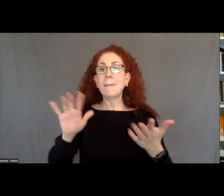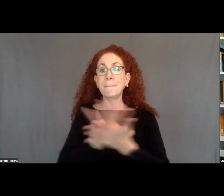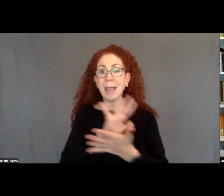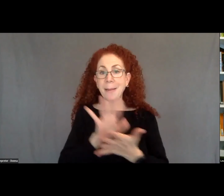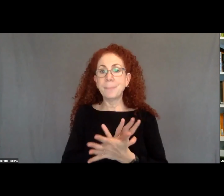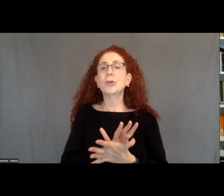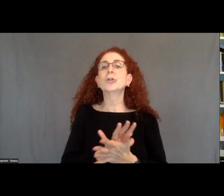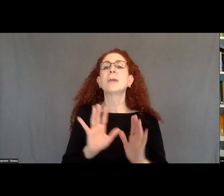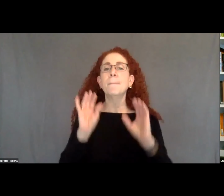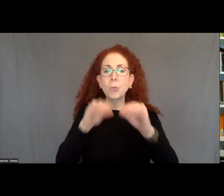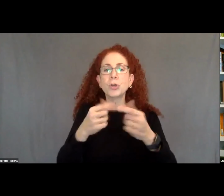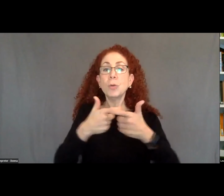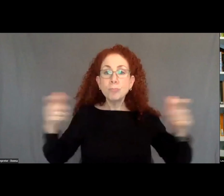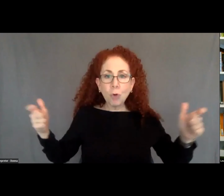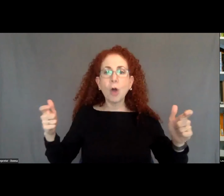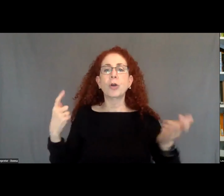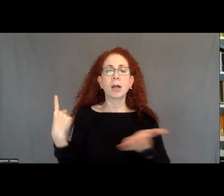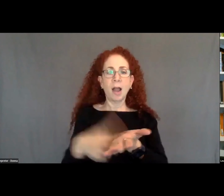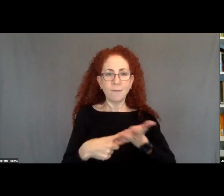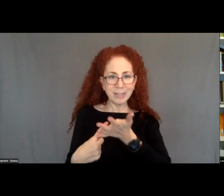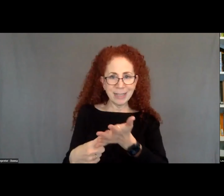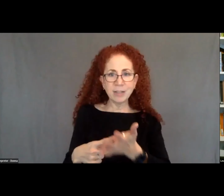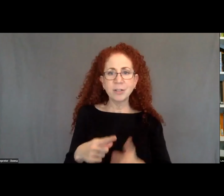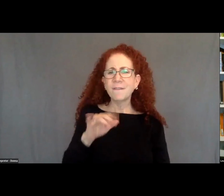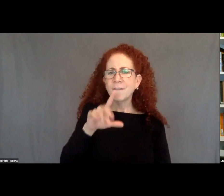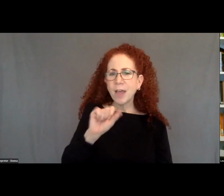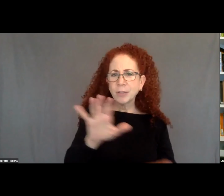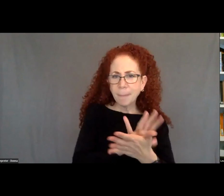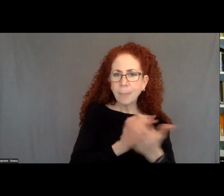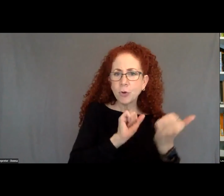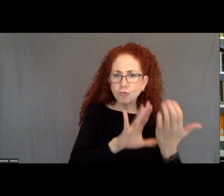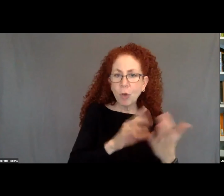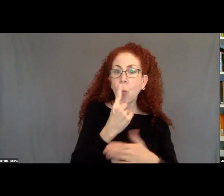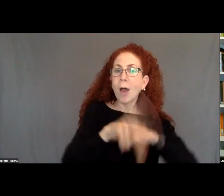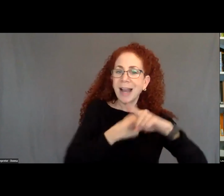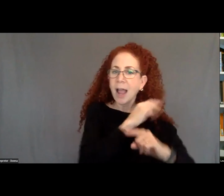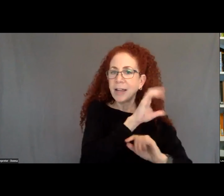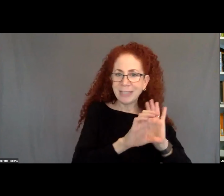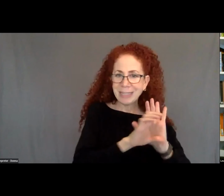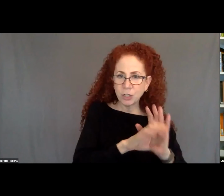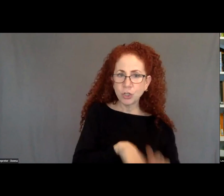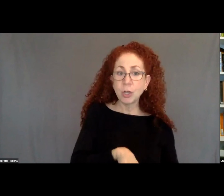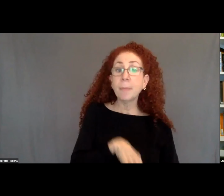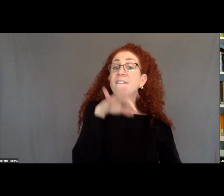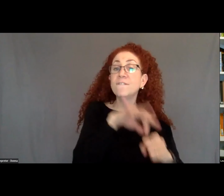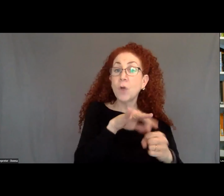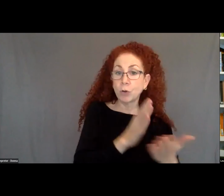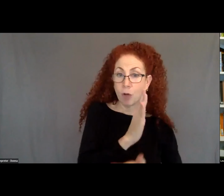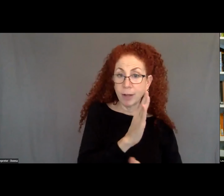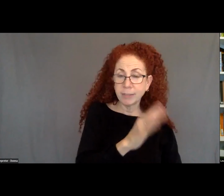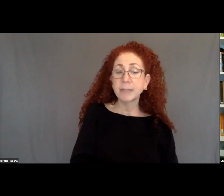broader conversation. Belt's paper, for example, addresses one form of citizenship via voting rights and what it meant